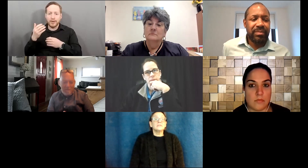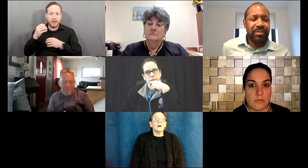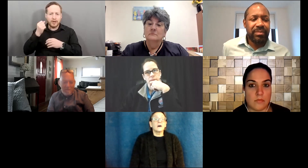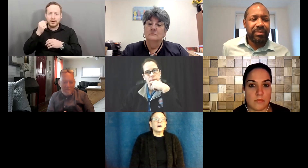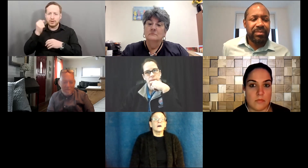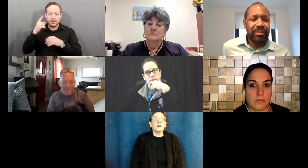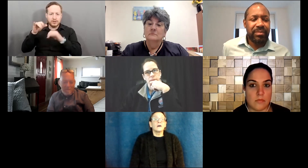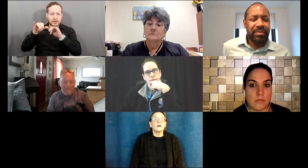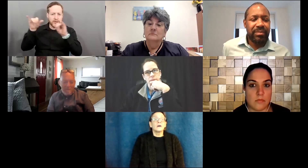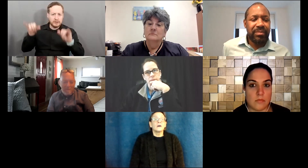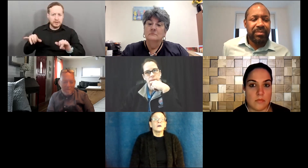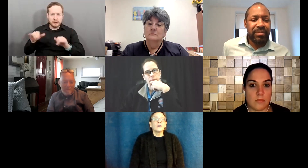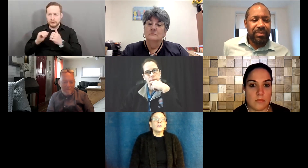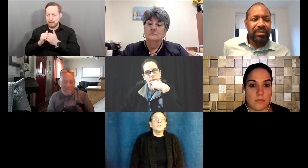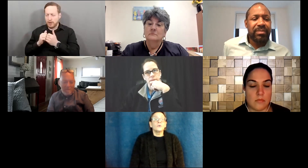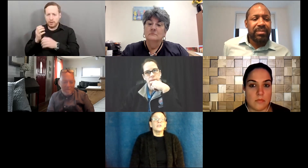And,